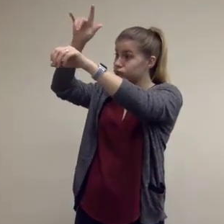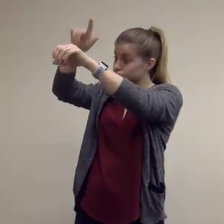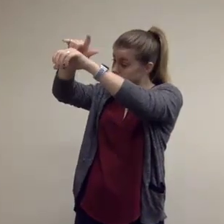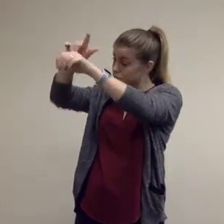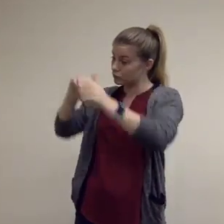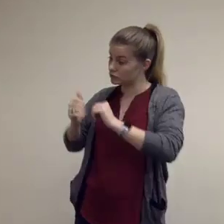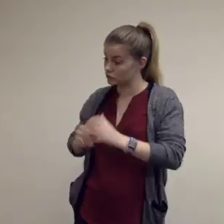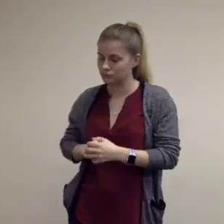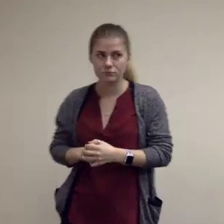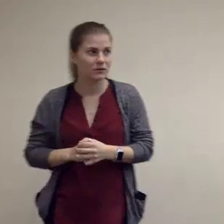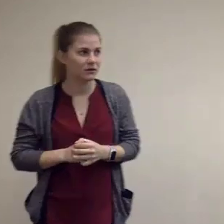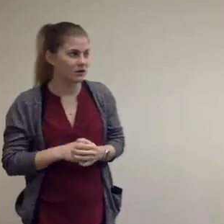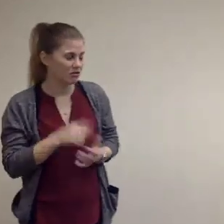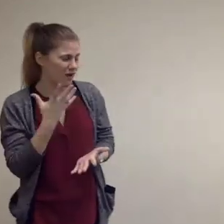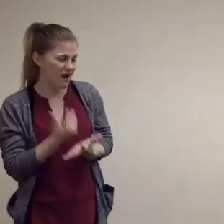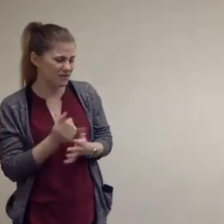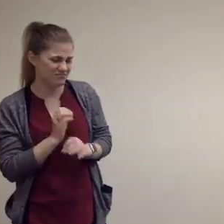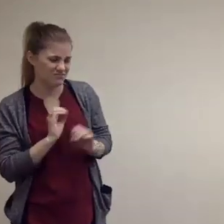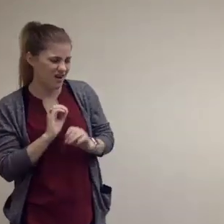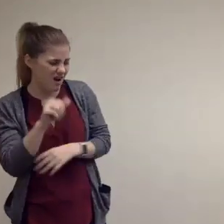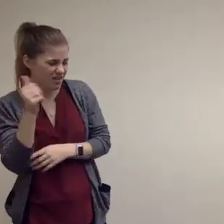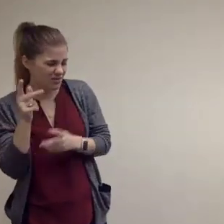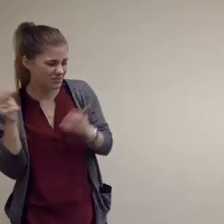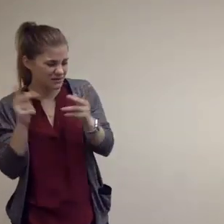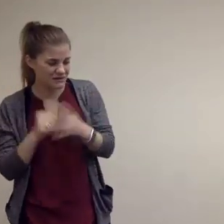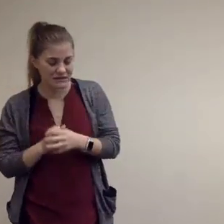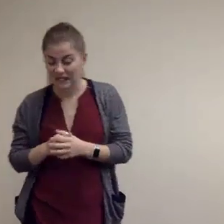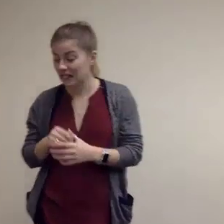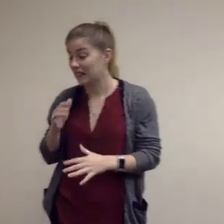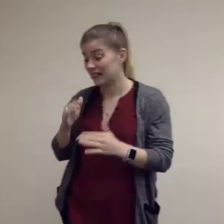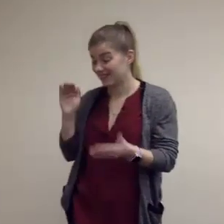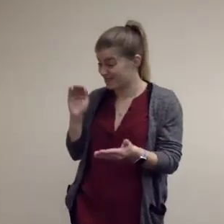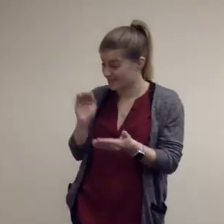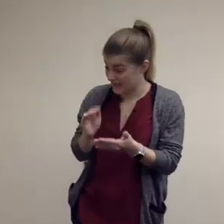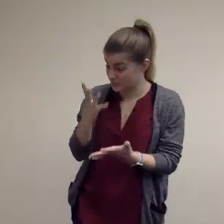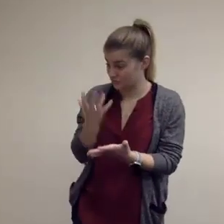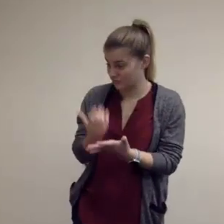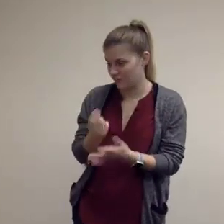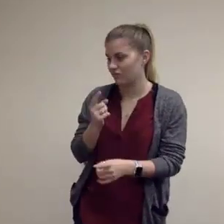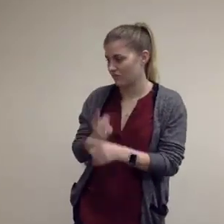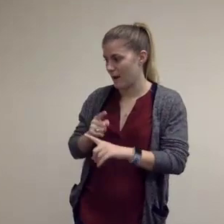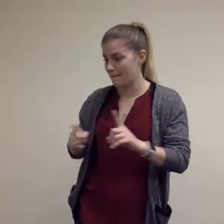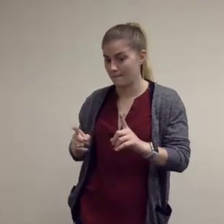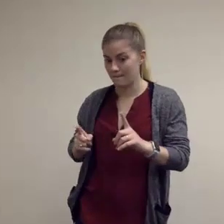places. There's less gravity, but yes, there is gravity. There's not as strong a pull. Well, why not? It's